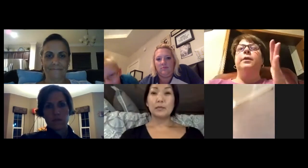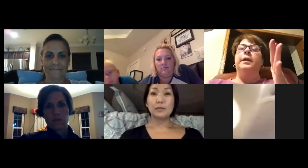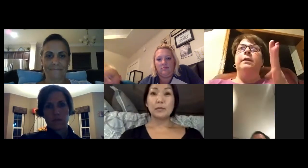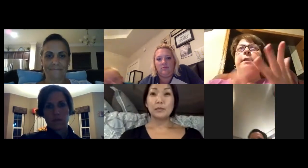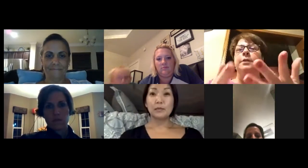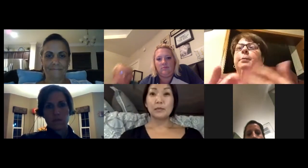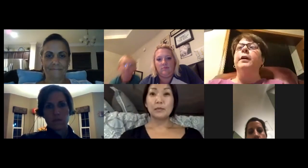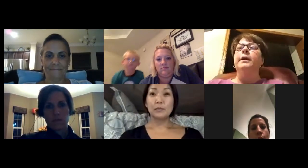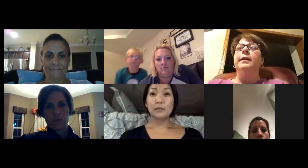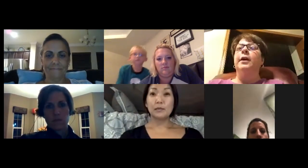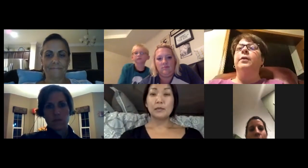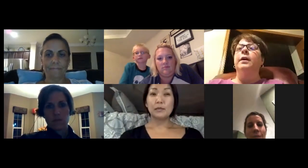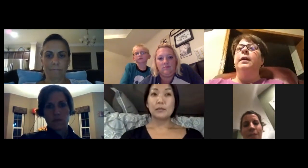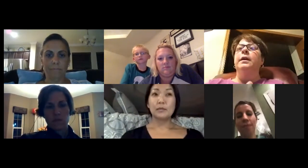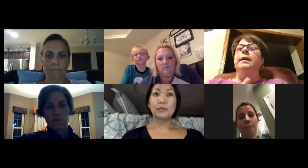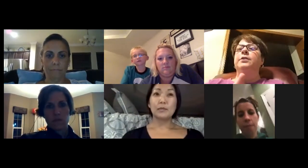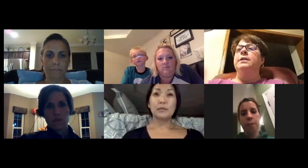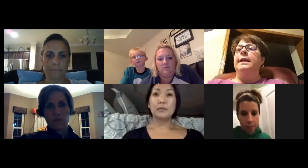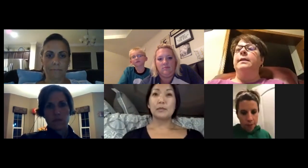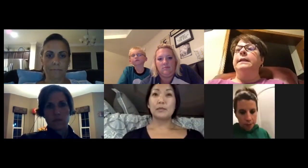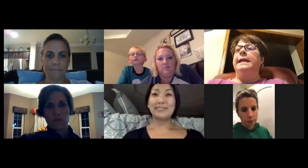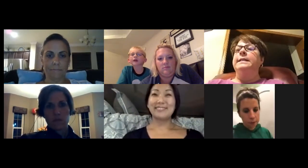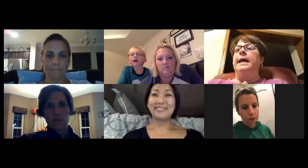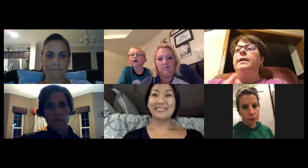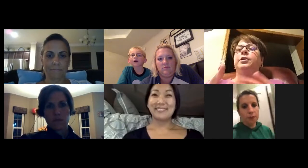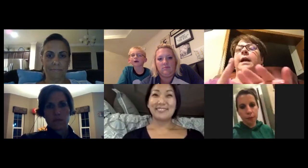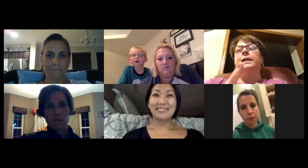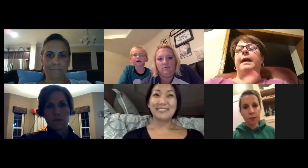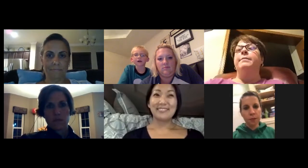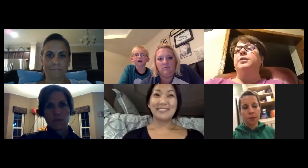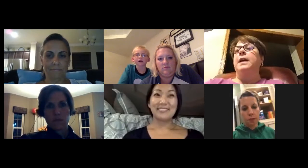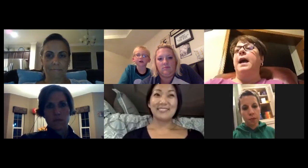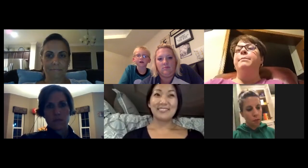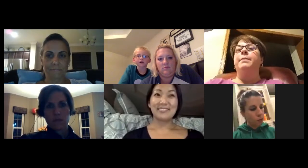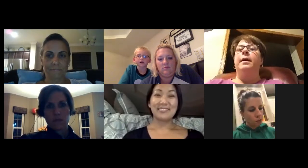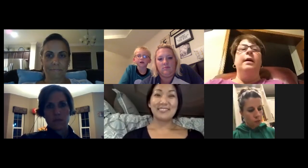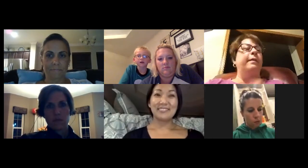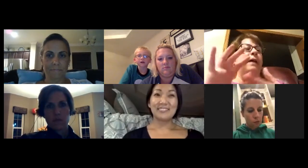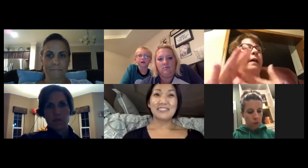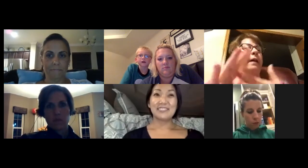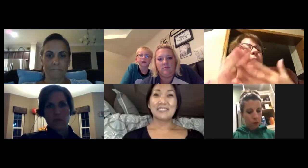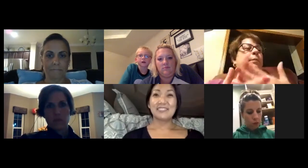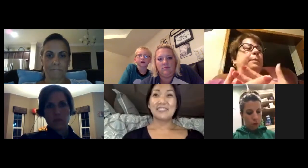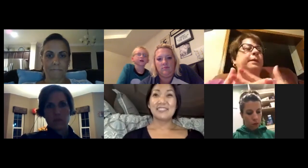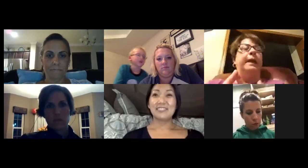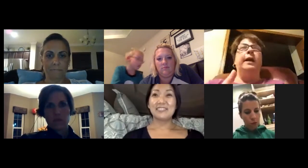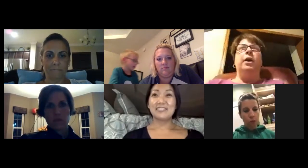there and interpret. And just like Leanne said, you're not going to have much time, but that little bit there, they're going to be